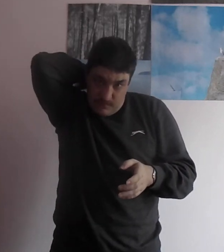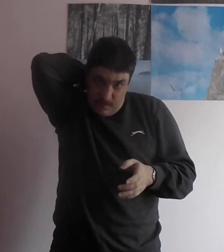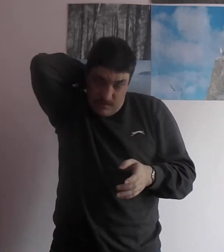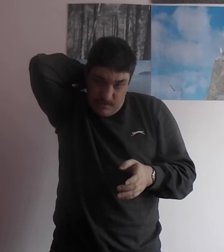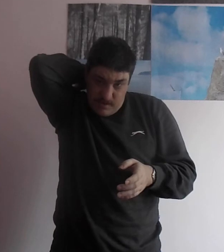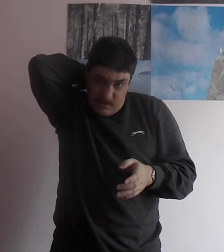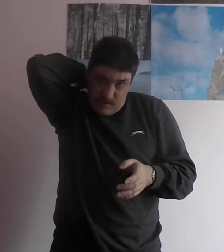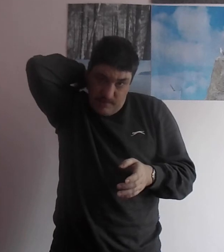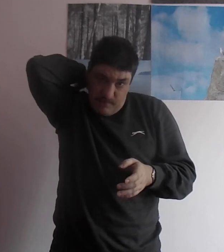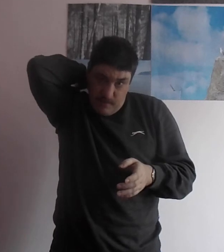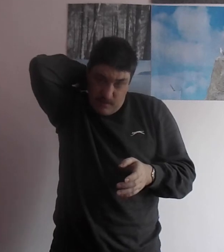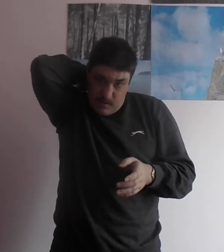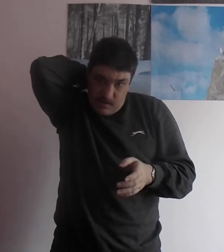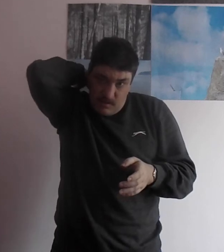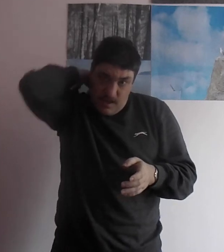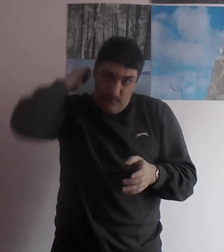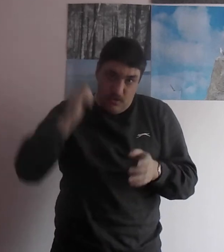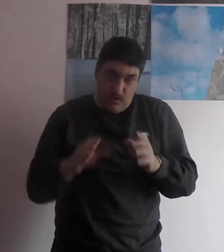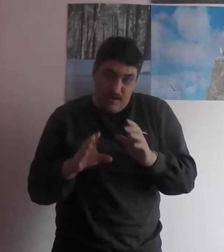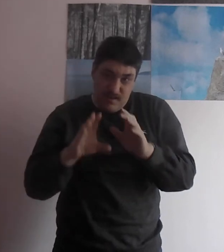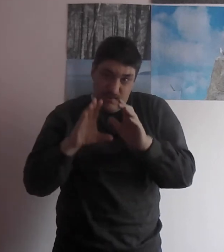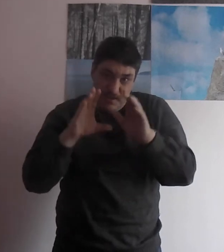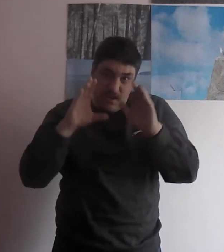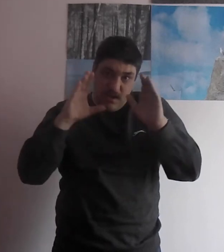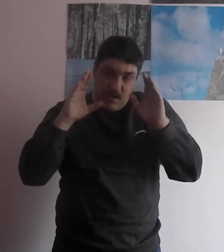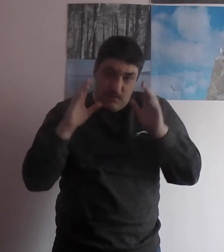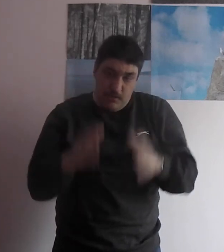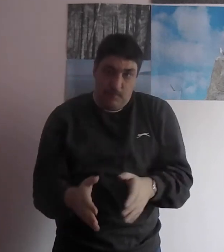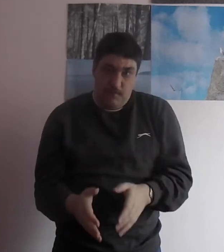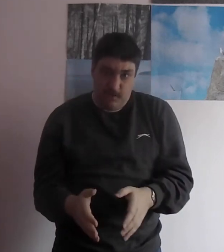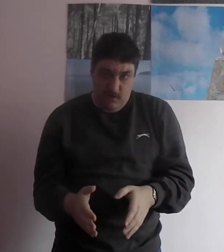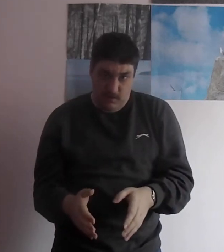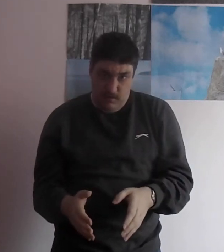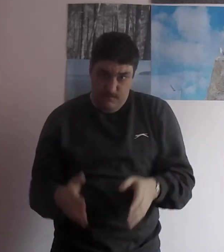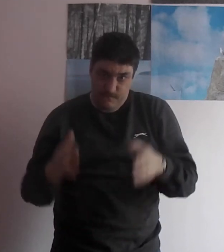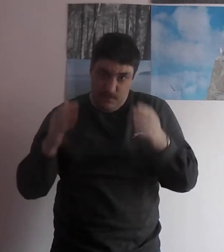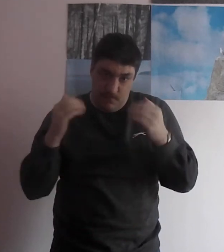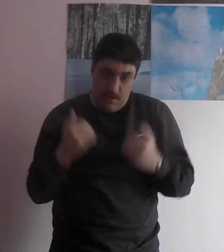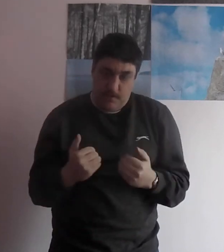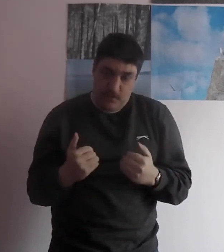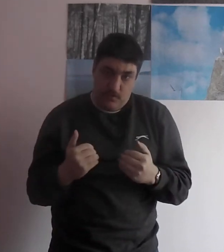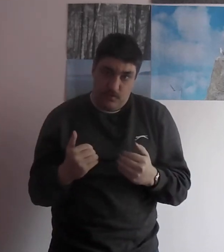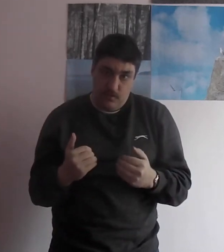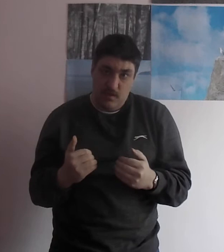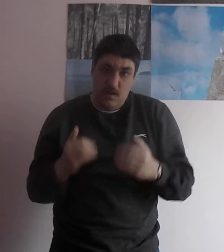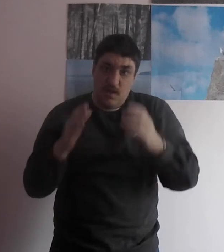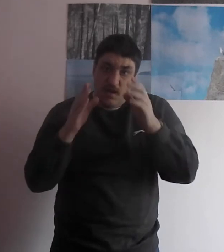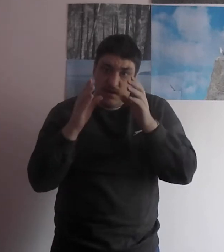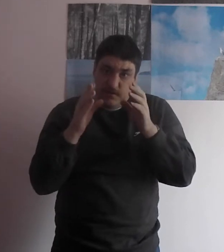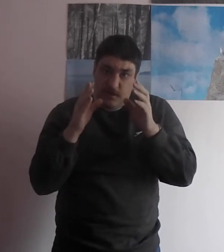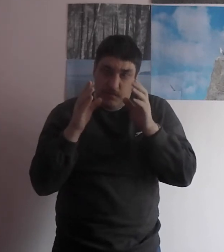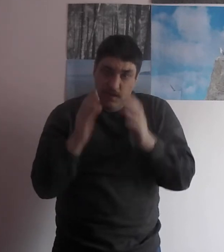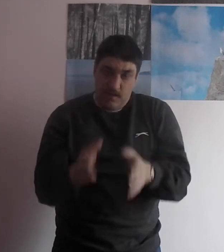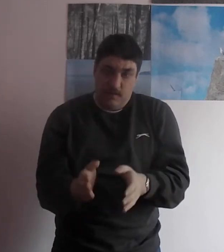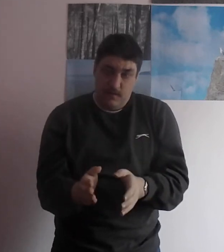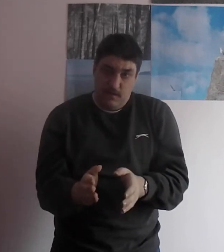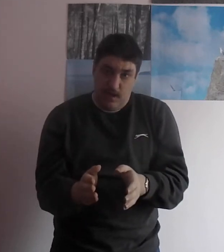So it's not game reviews anymore, it's going to be proper vlogs, my thoughts. So please let me